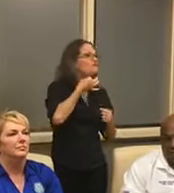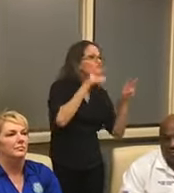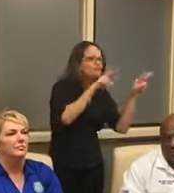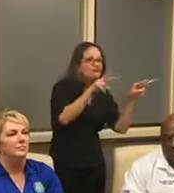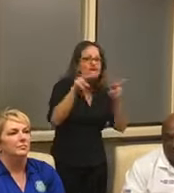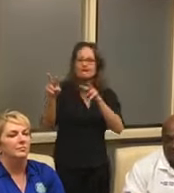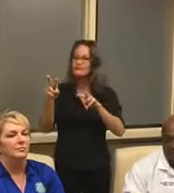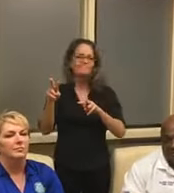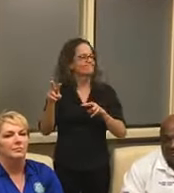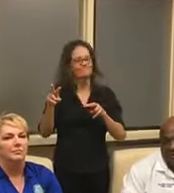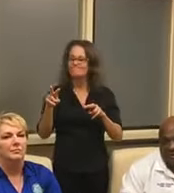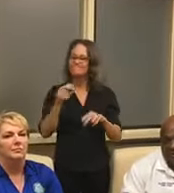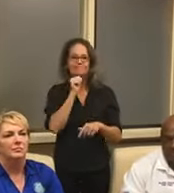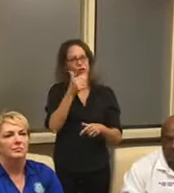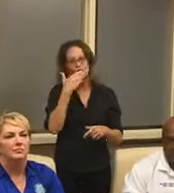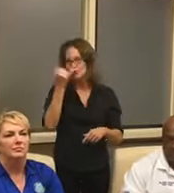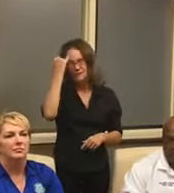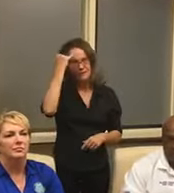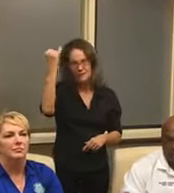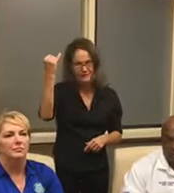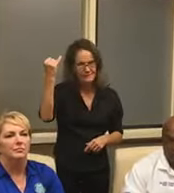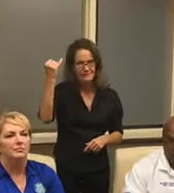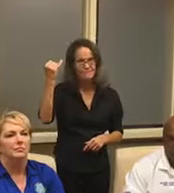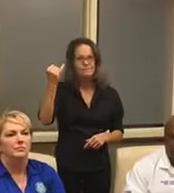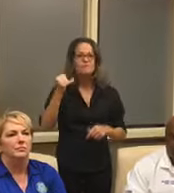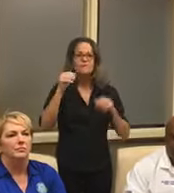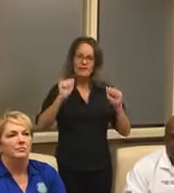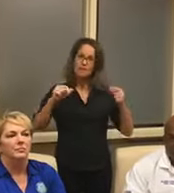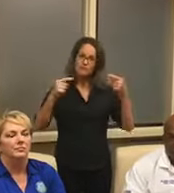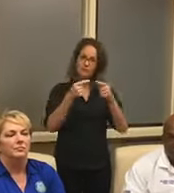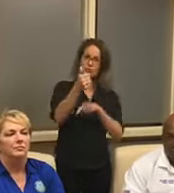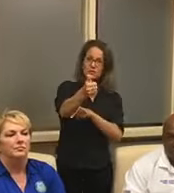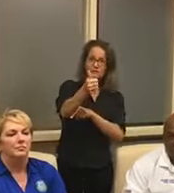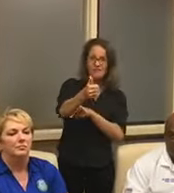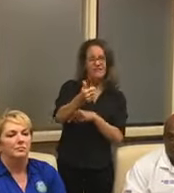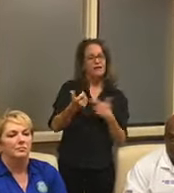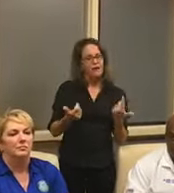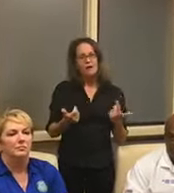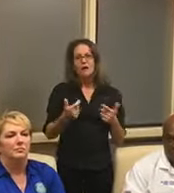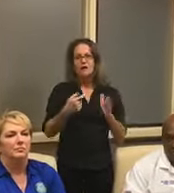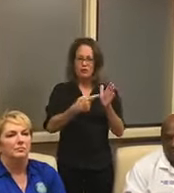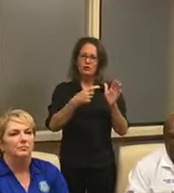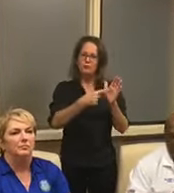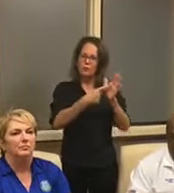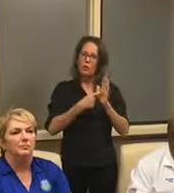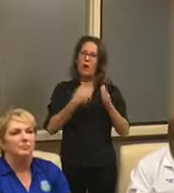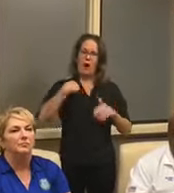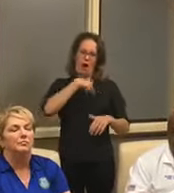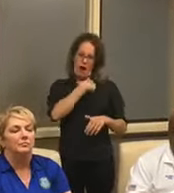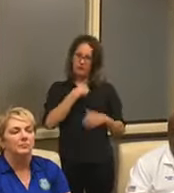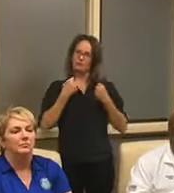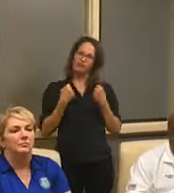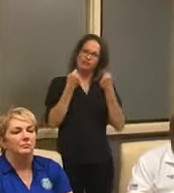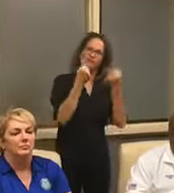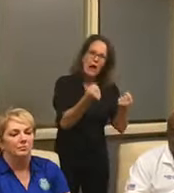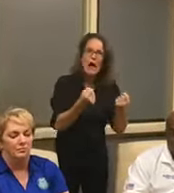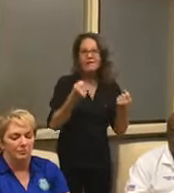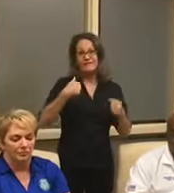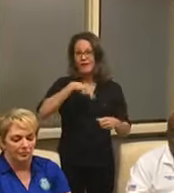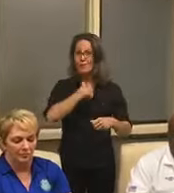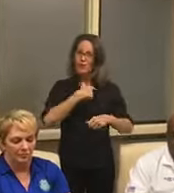is probably not the best idea. You can get hurt, and then it would require a response from us and put us in harm's way. So